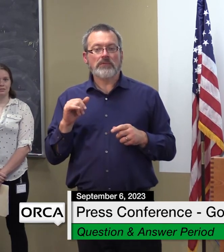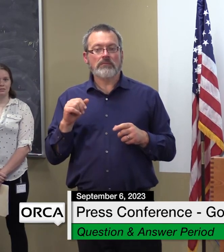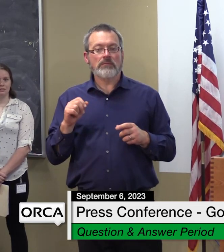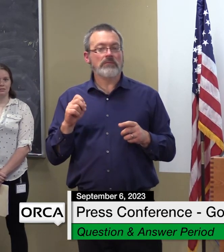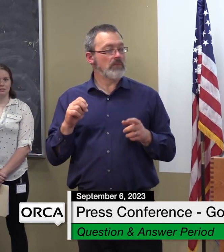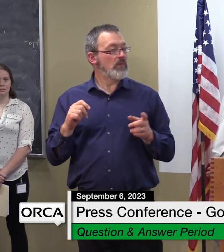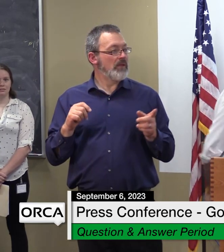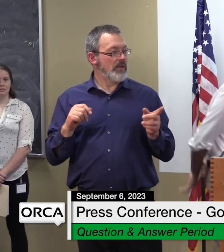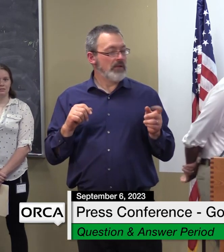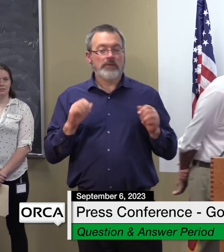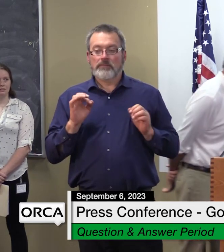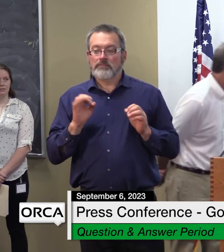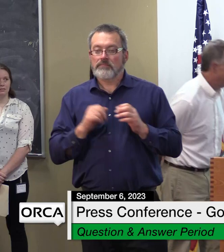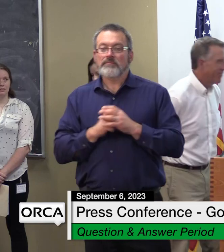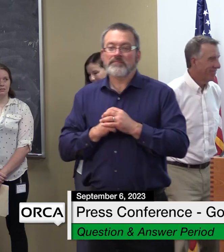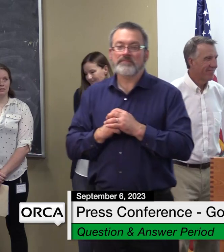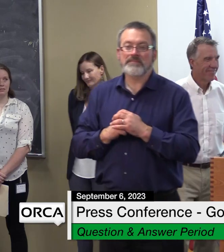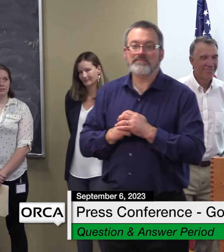You want me?